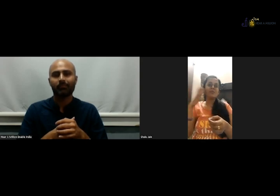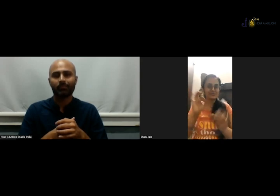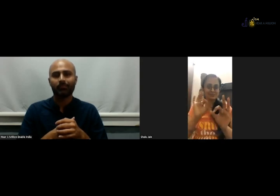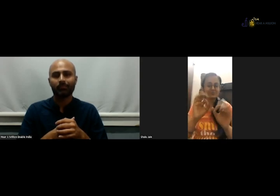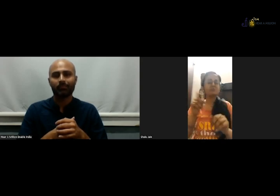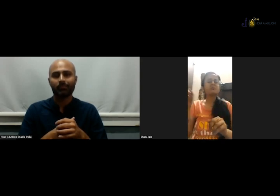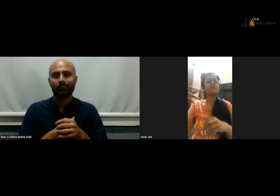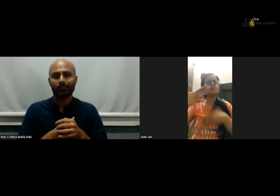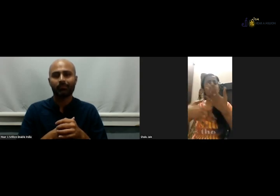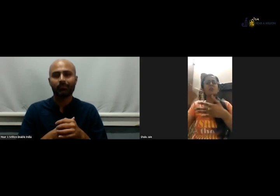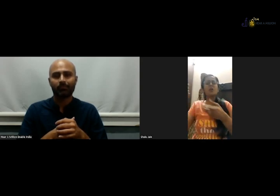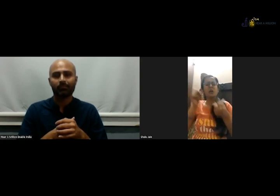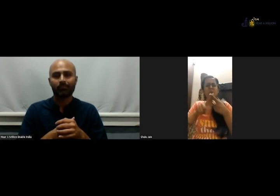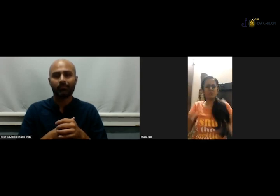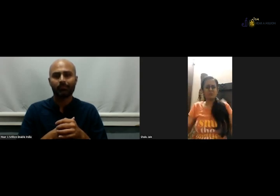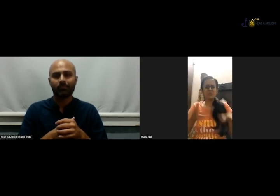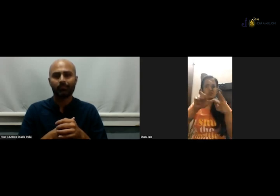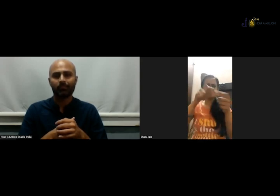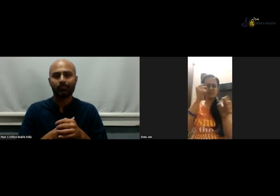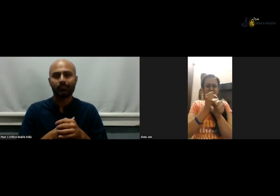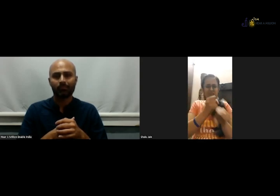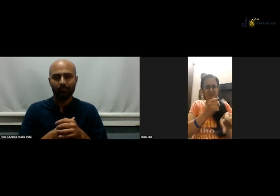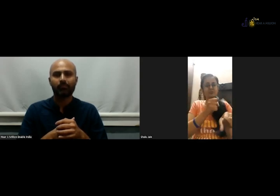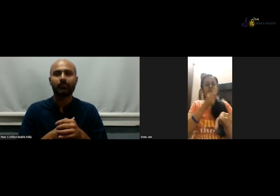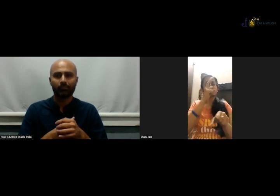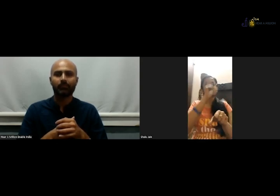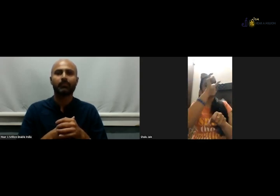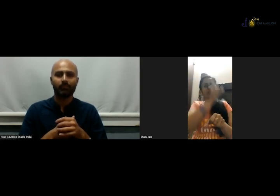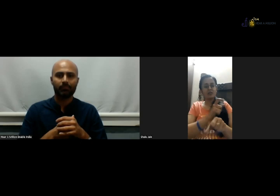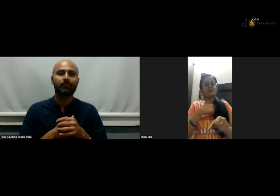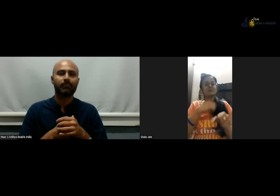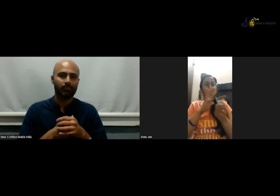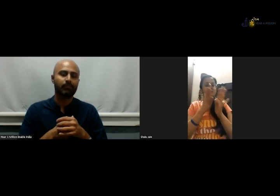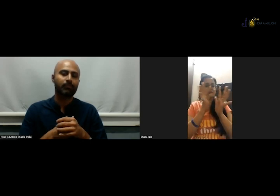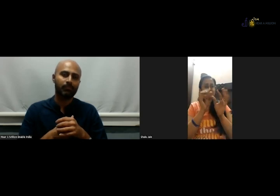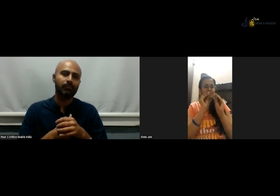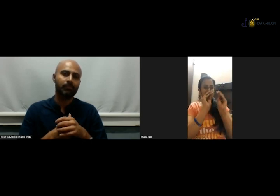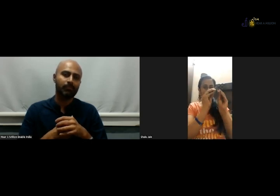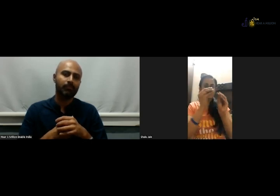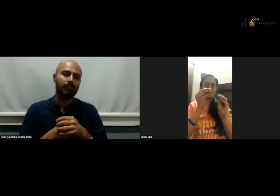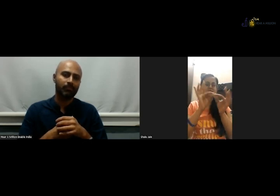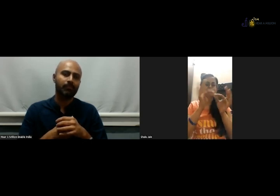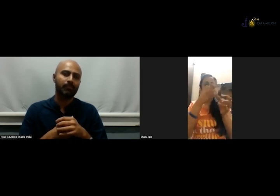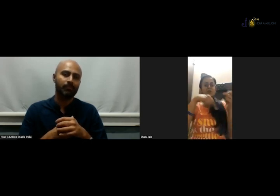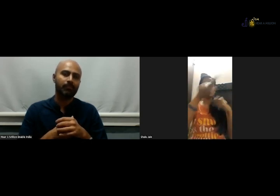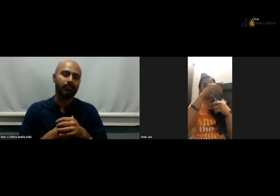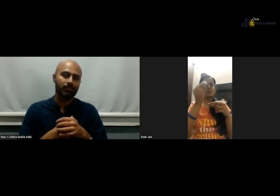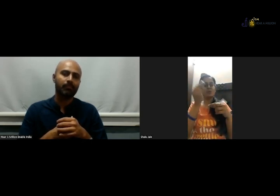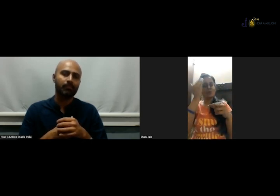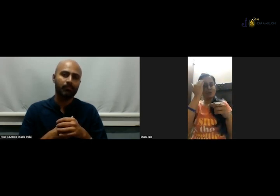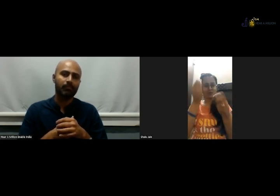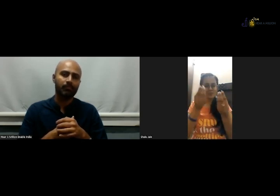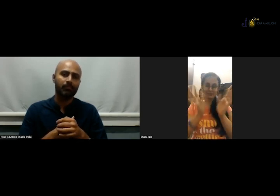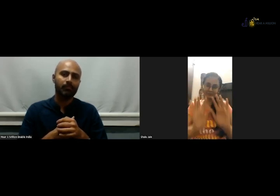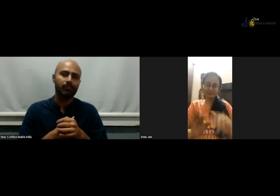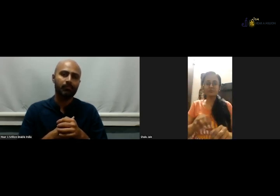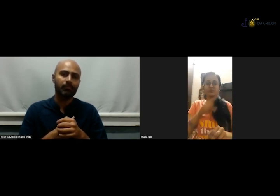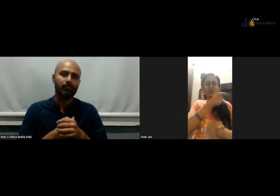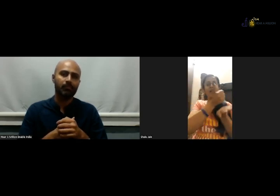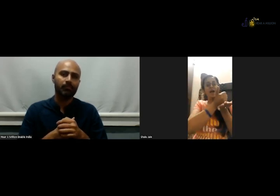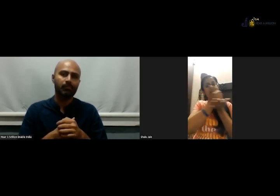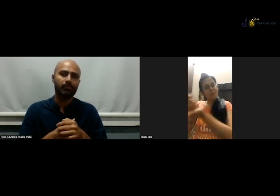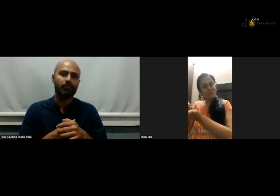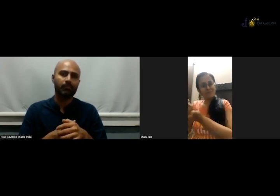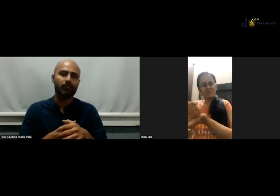I got a job at airline industry, and so there was a woman who came, and I taught